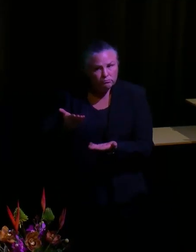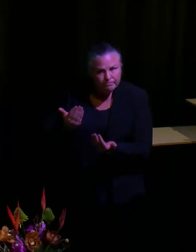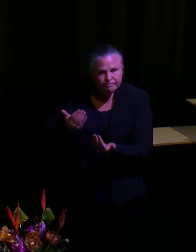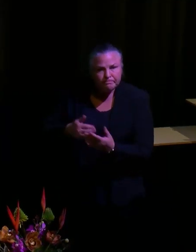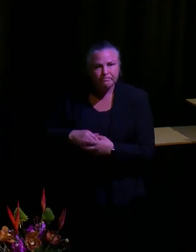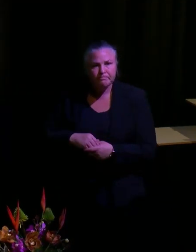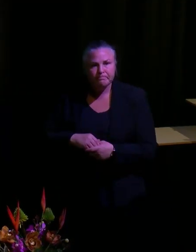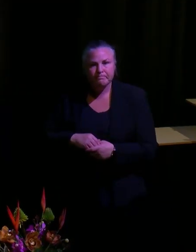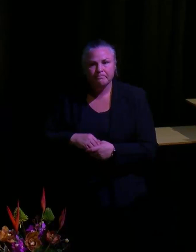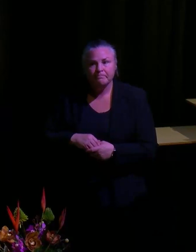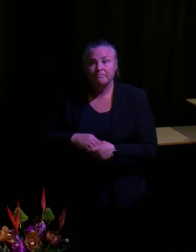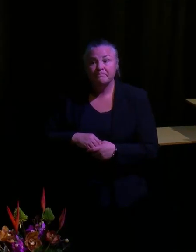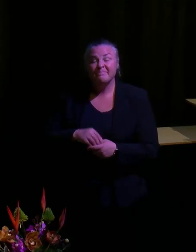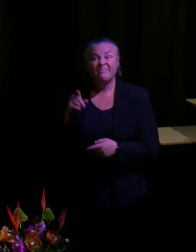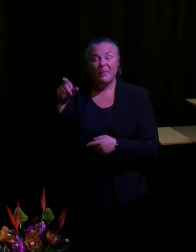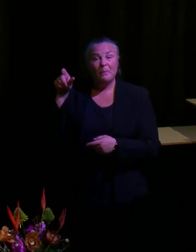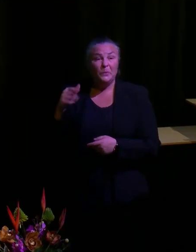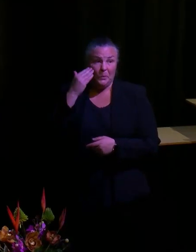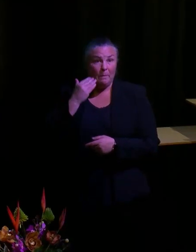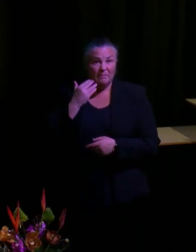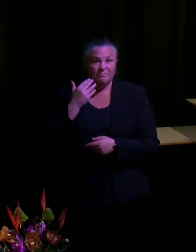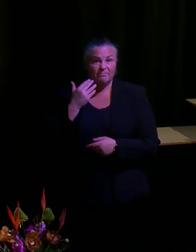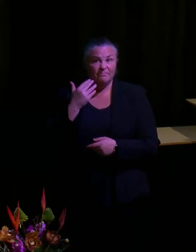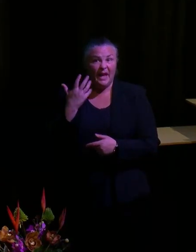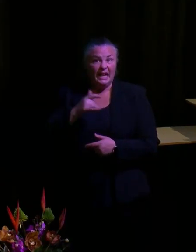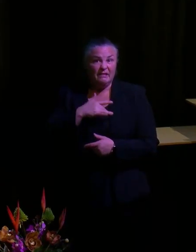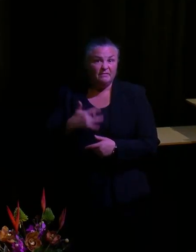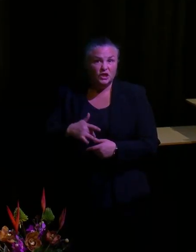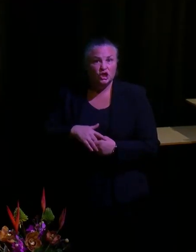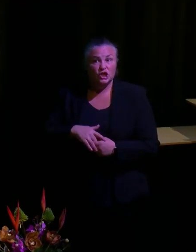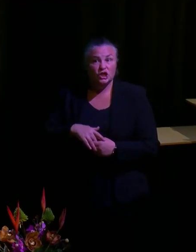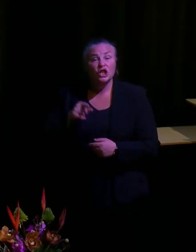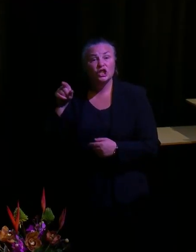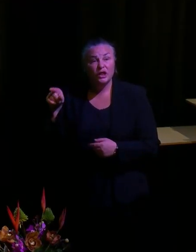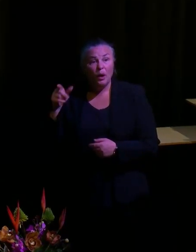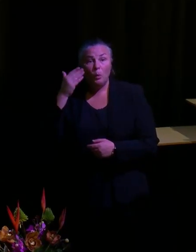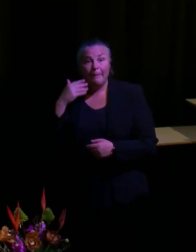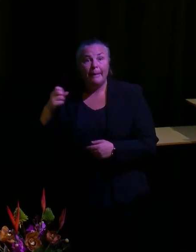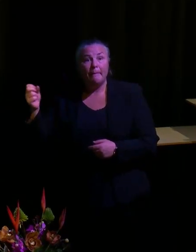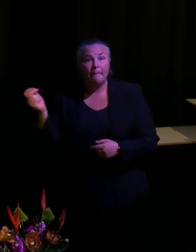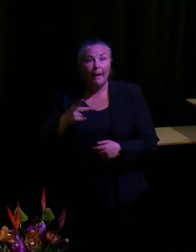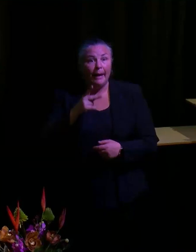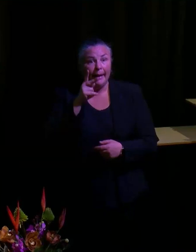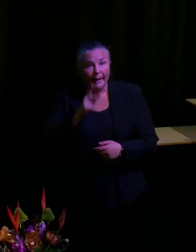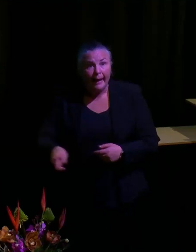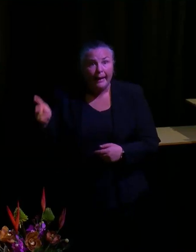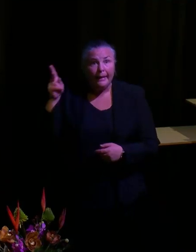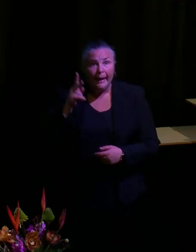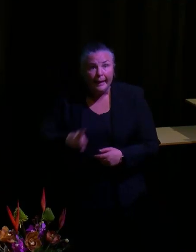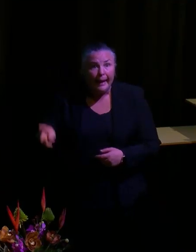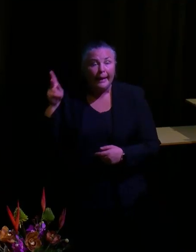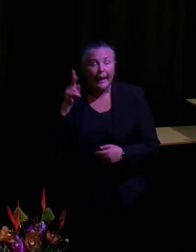Mm. You know, she had an issue with it. She came back 6 times. With this issue. Highly